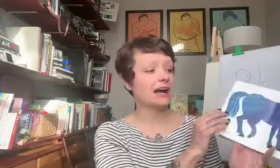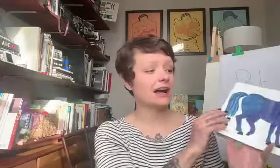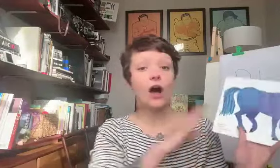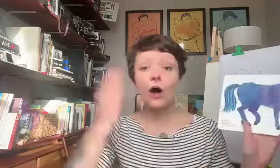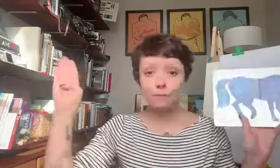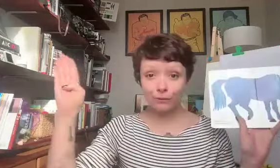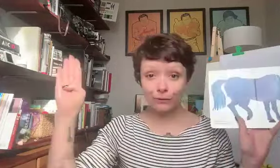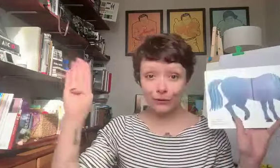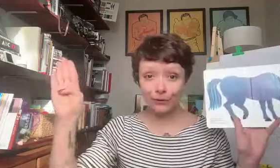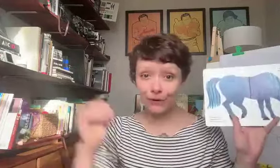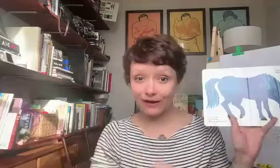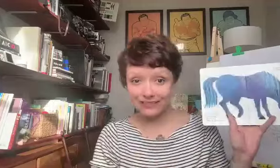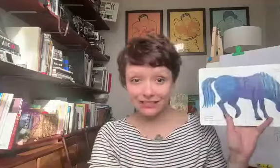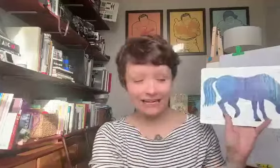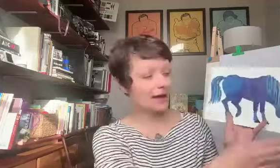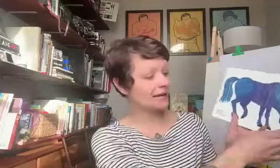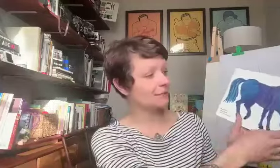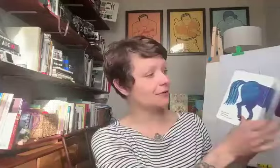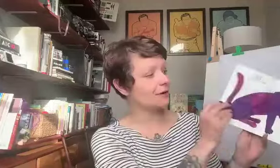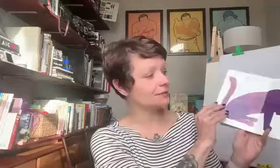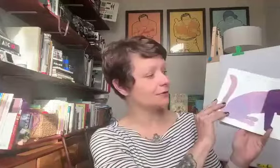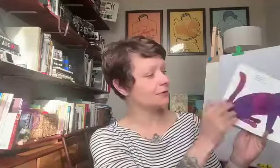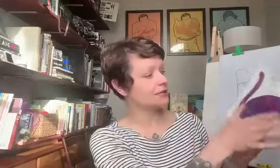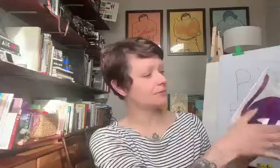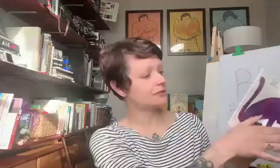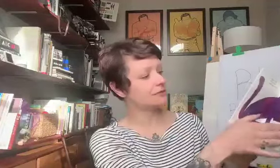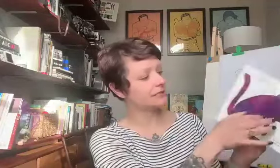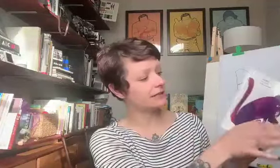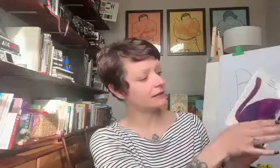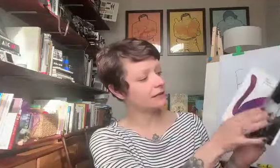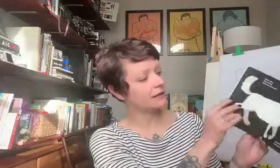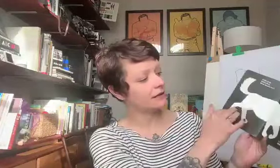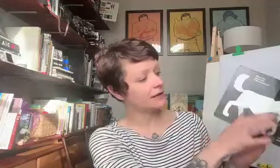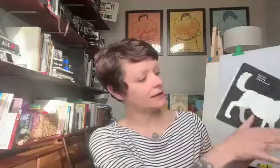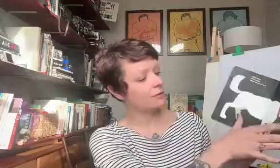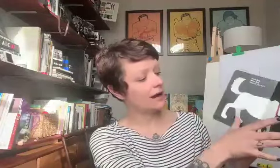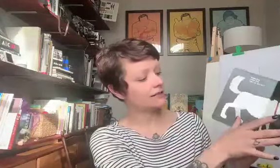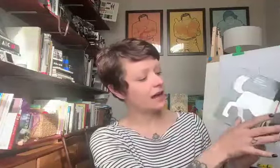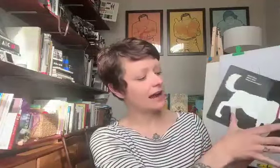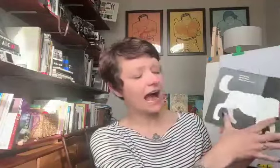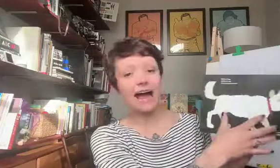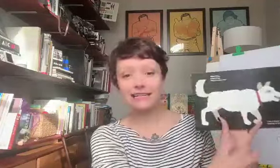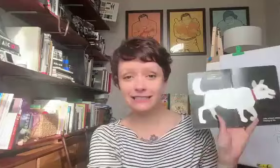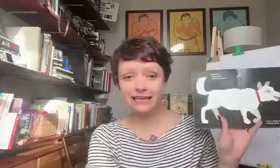a blue horse looking at me. Blue horse, what do you see? White dog. I see